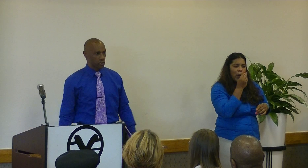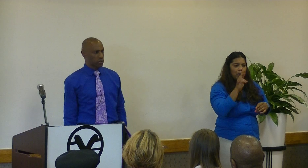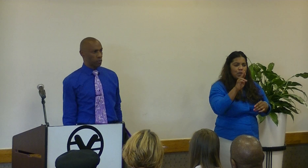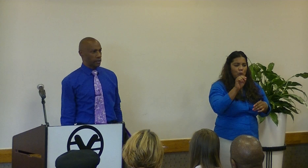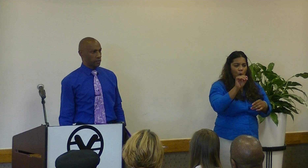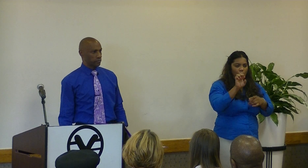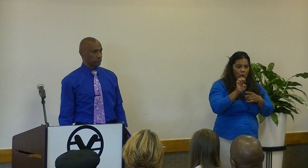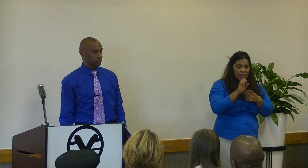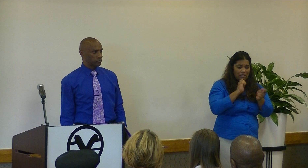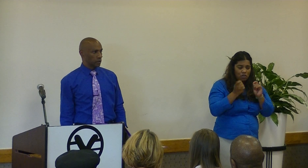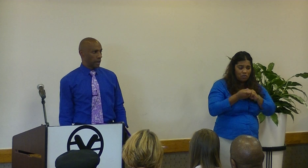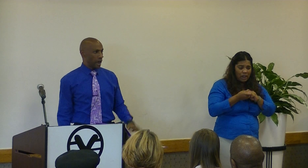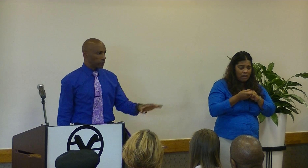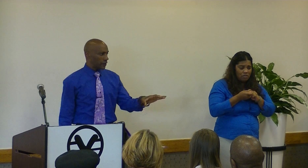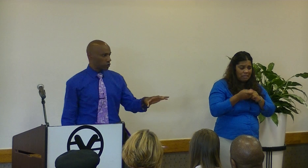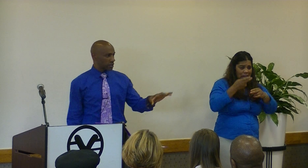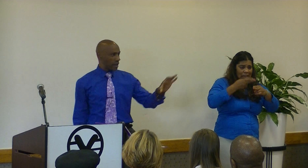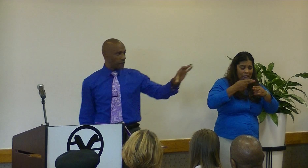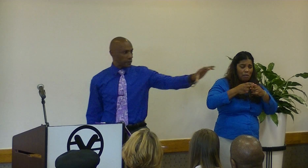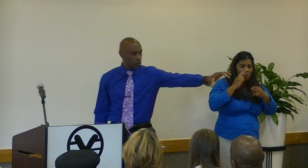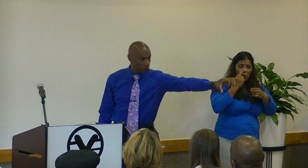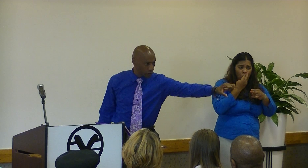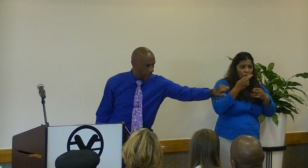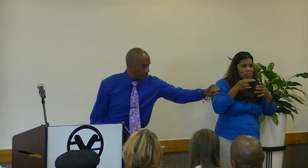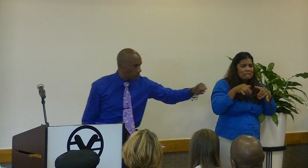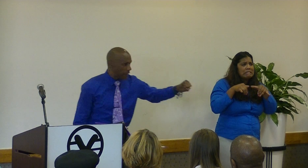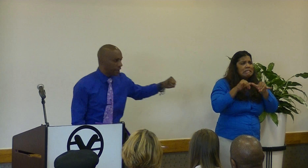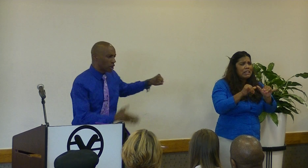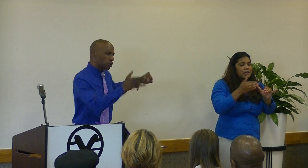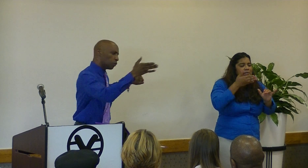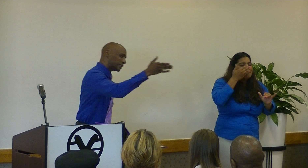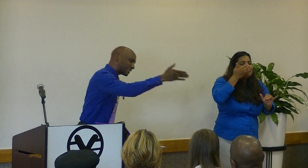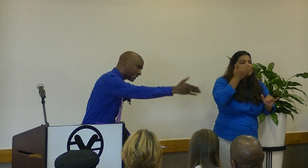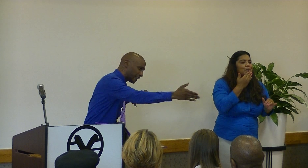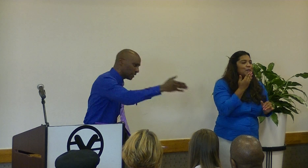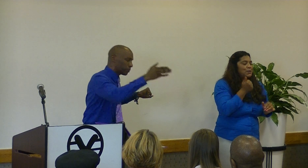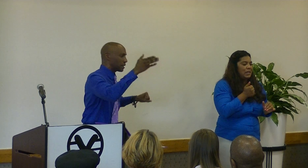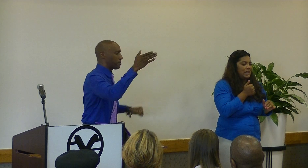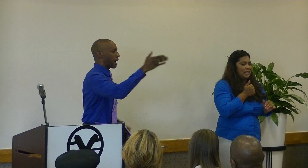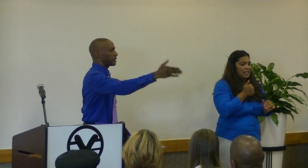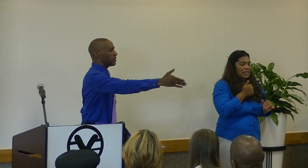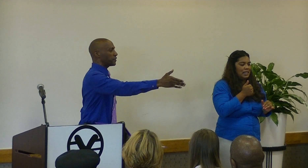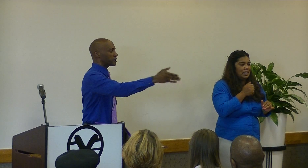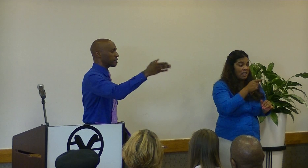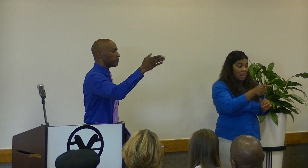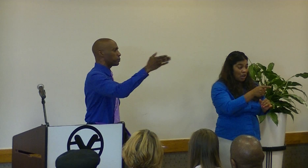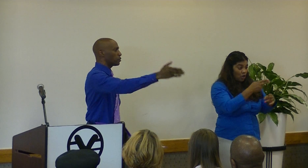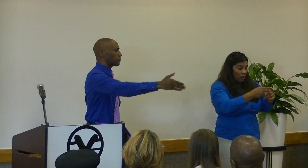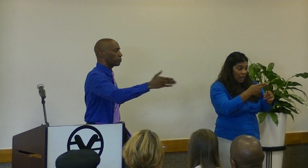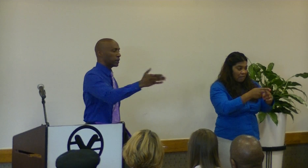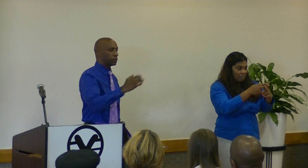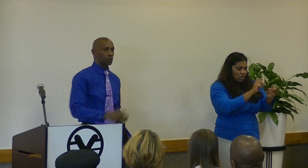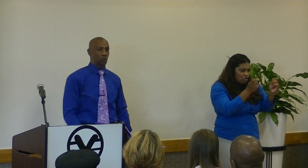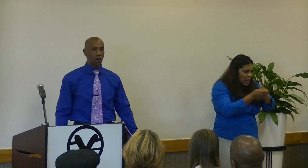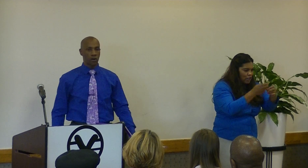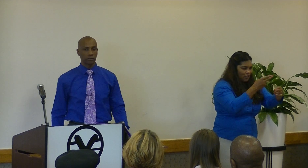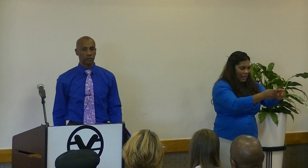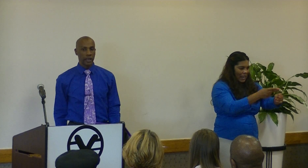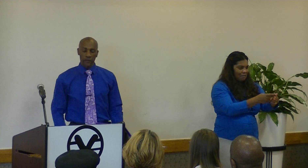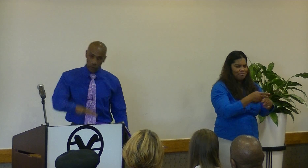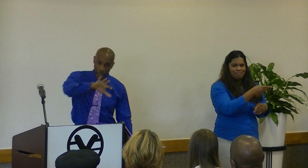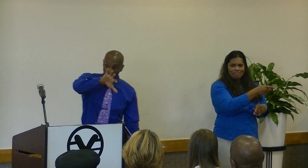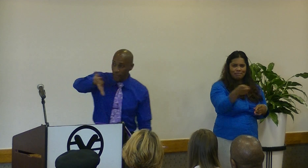smell just as sweet. And I would venture to say, if I took your name away, you would still be the magnificent, beautiful people you